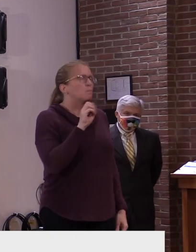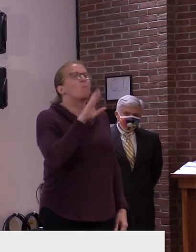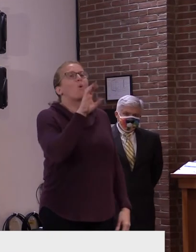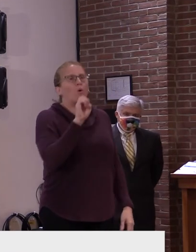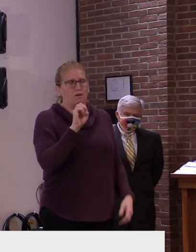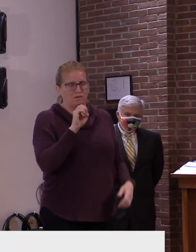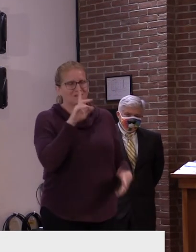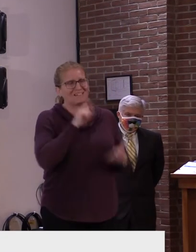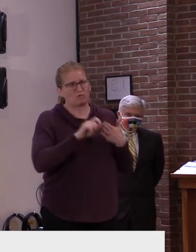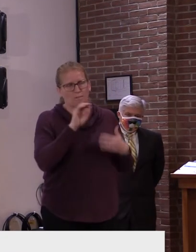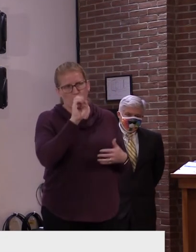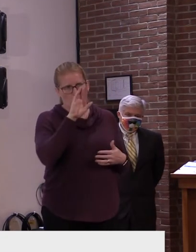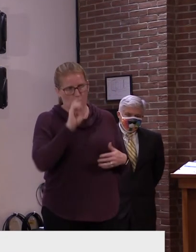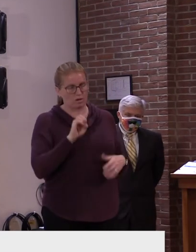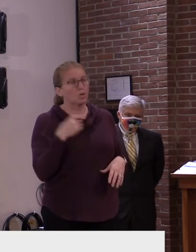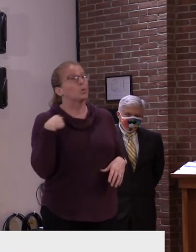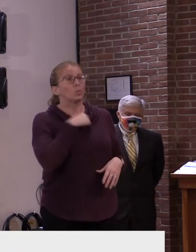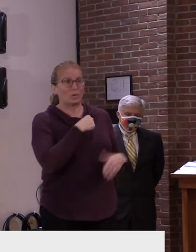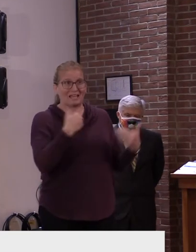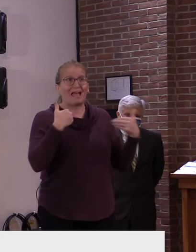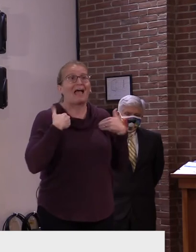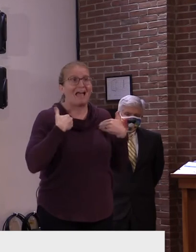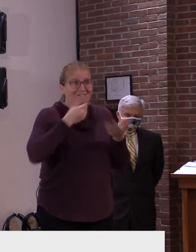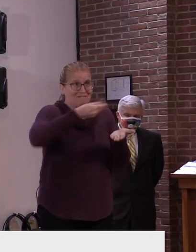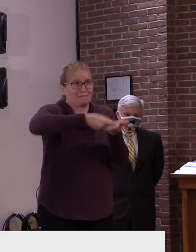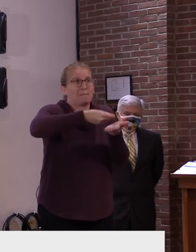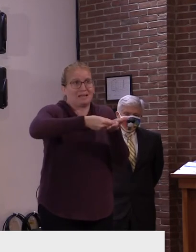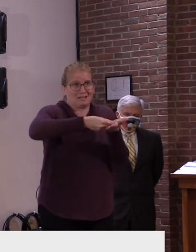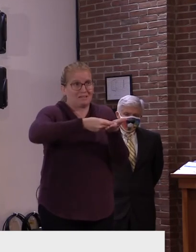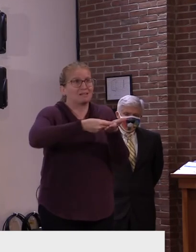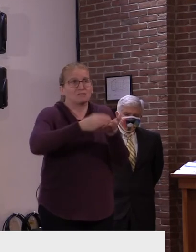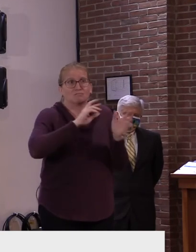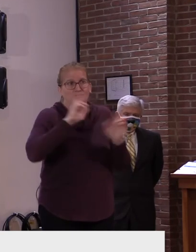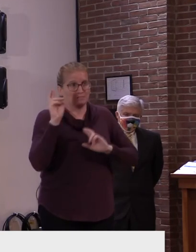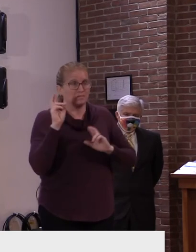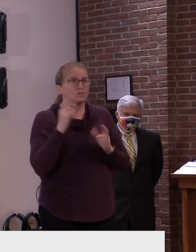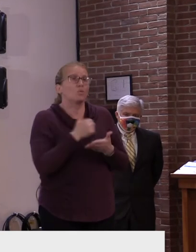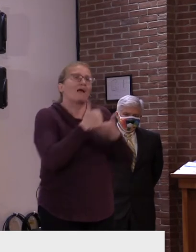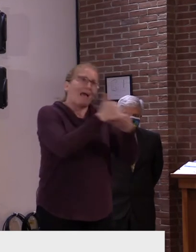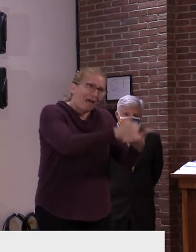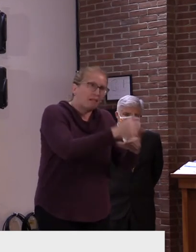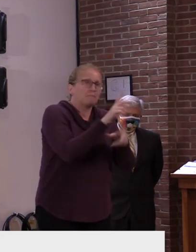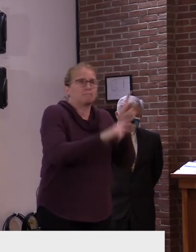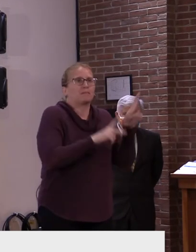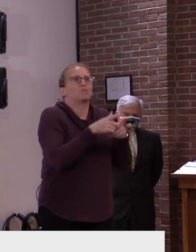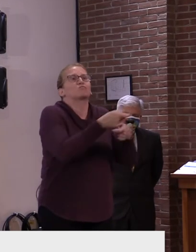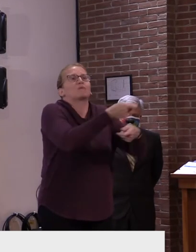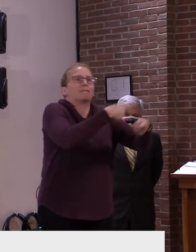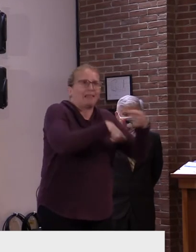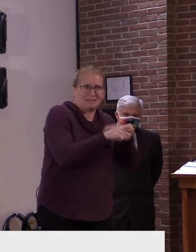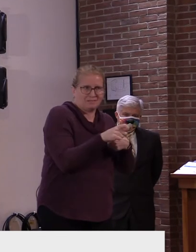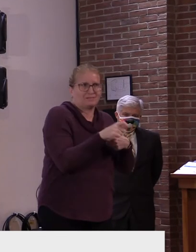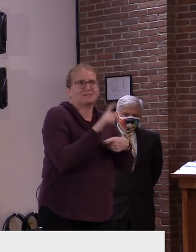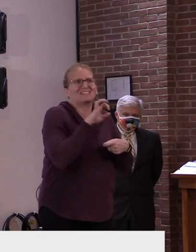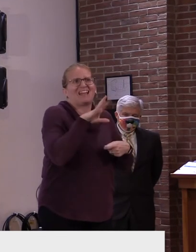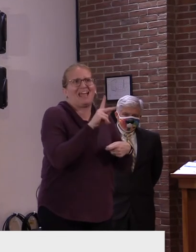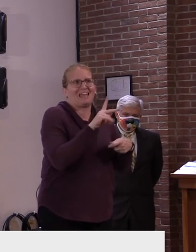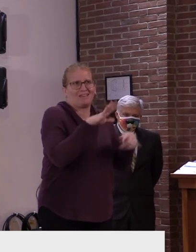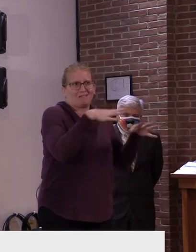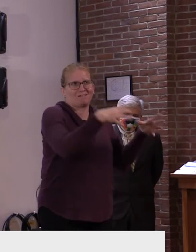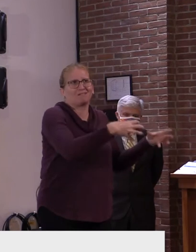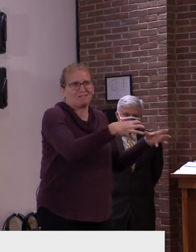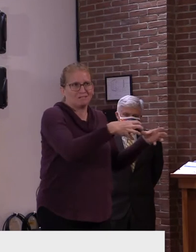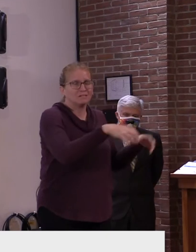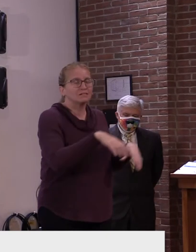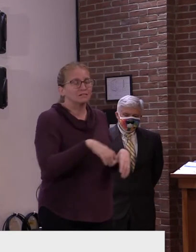have grant programs um help folks with the cost of replacing their oil storage tanks um we are also you